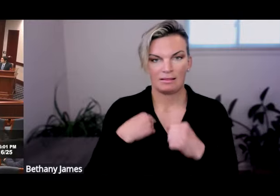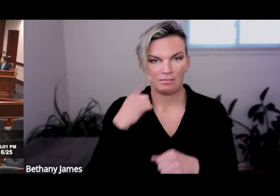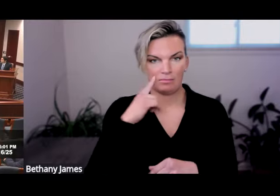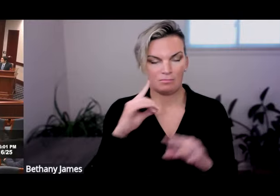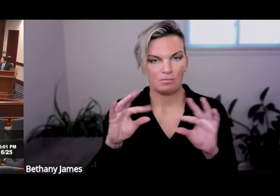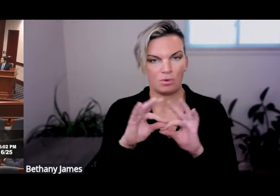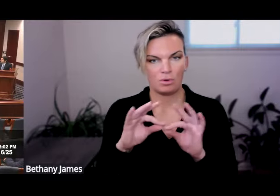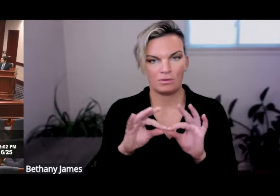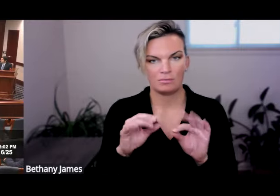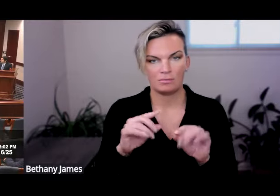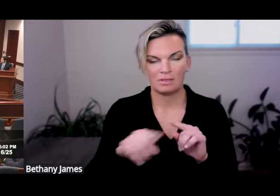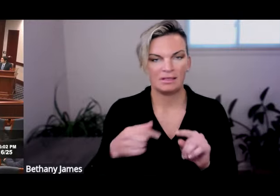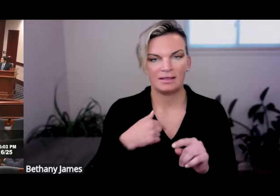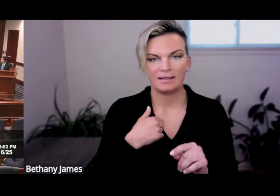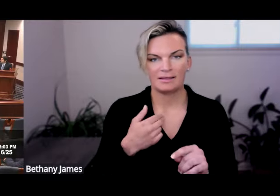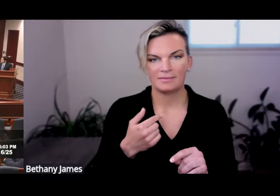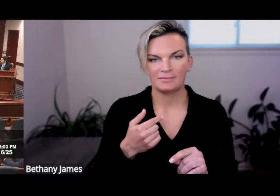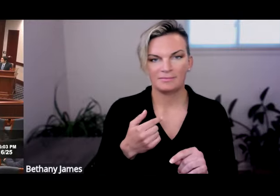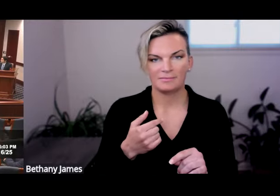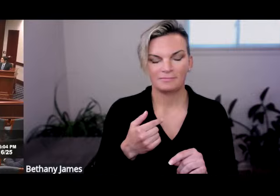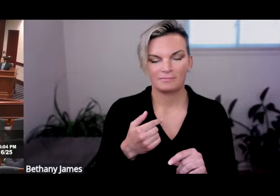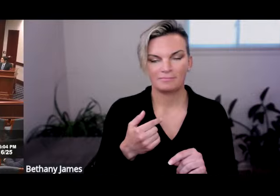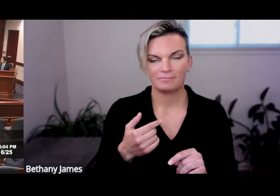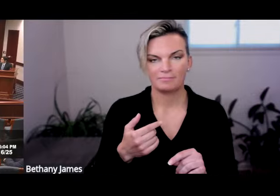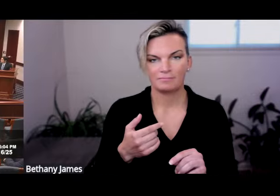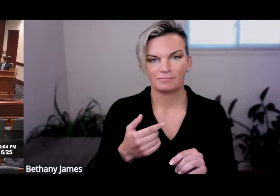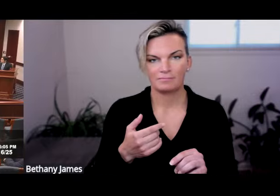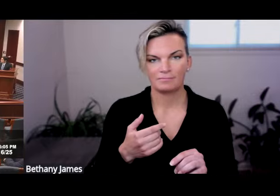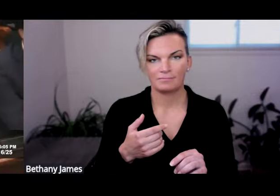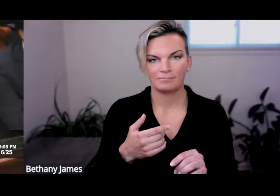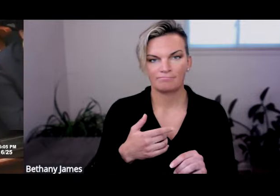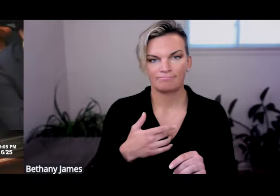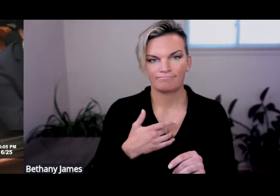I don't think we're gonna be able to say much other than including